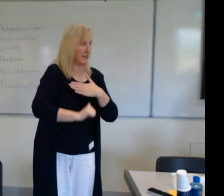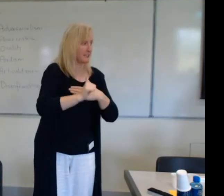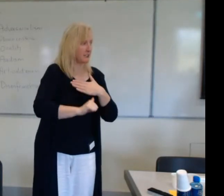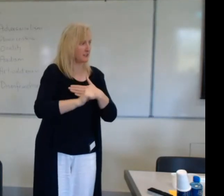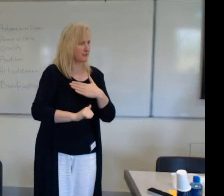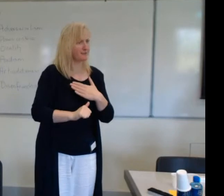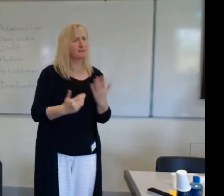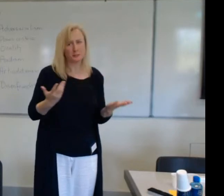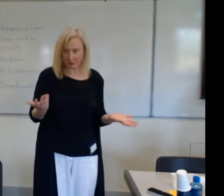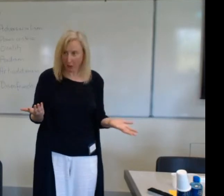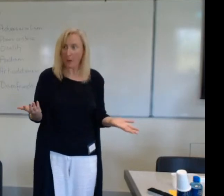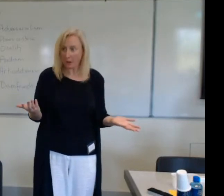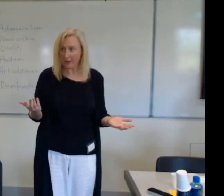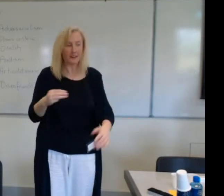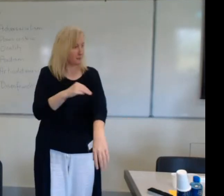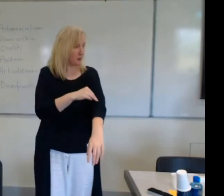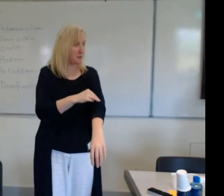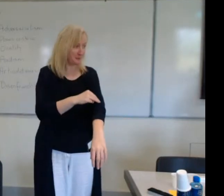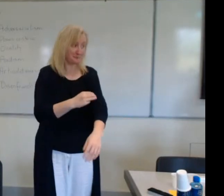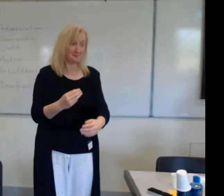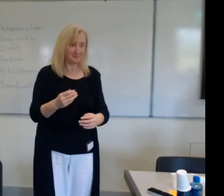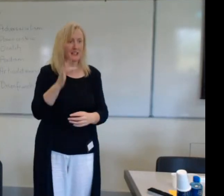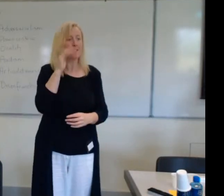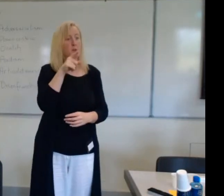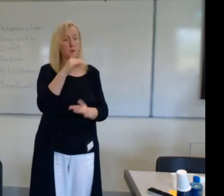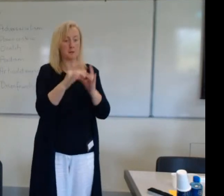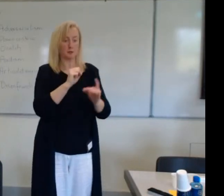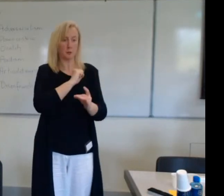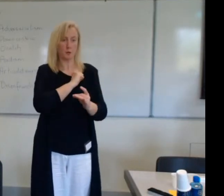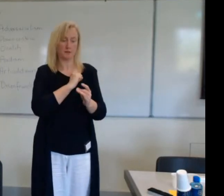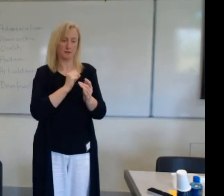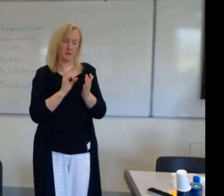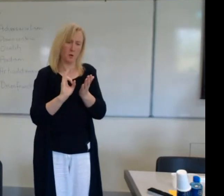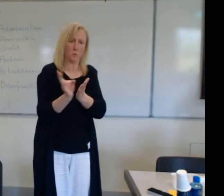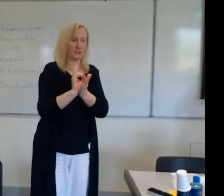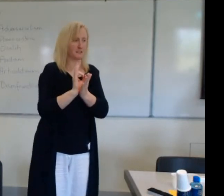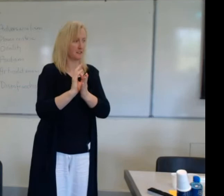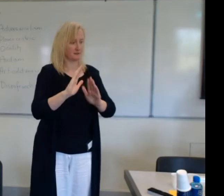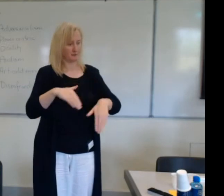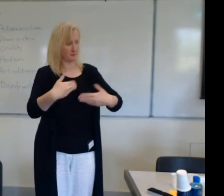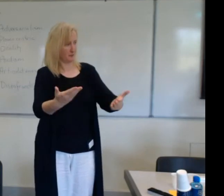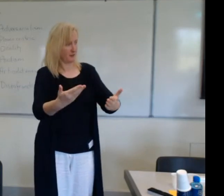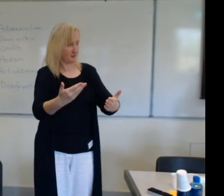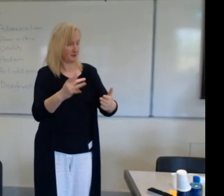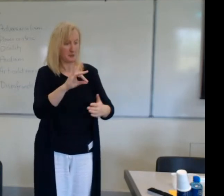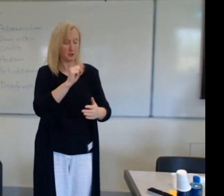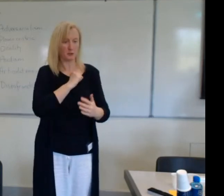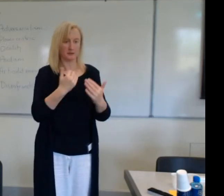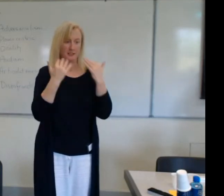a problem. You know, if you're talking about ensured quality provision and wanting to make sure that something is robust enough to stand up in